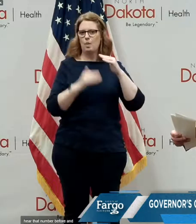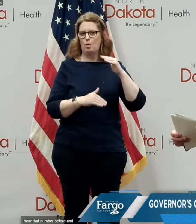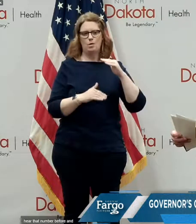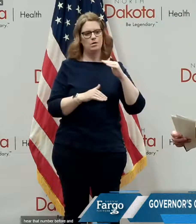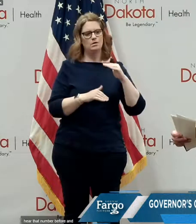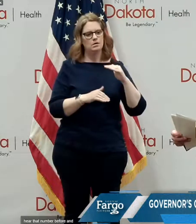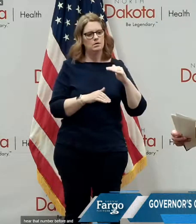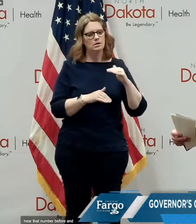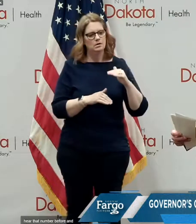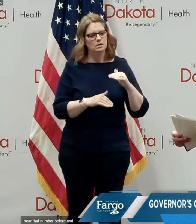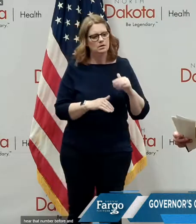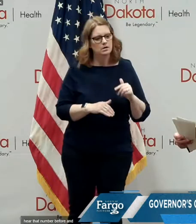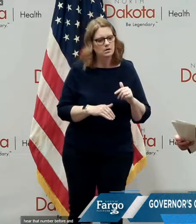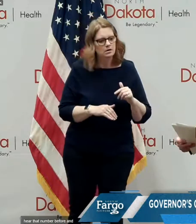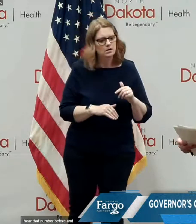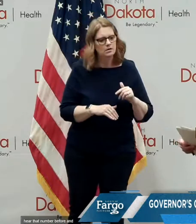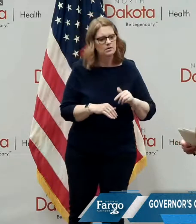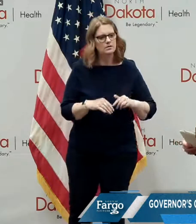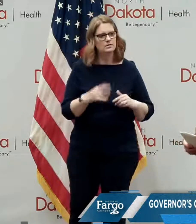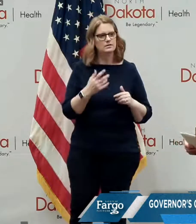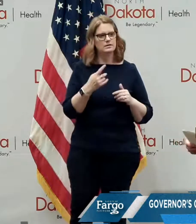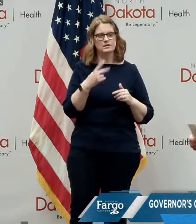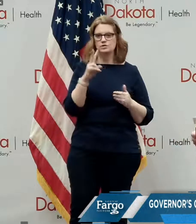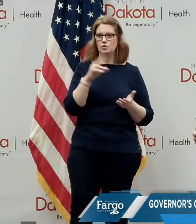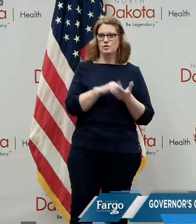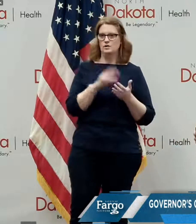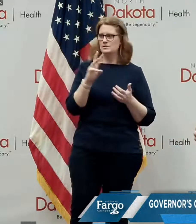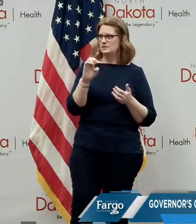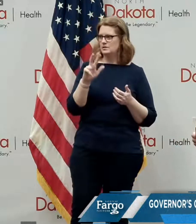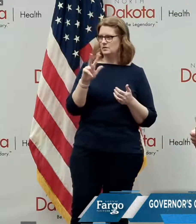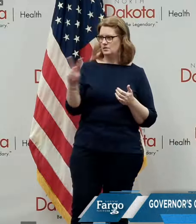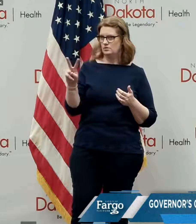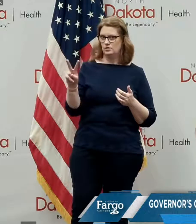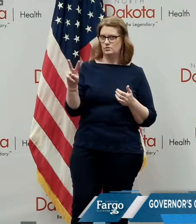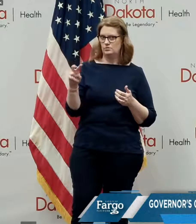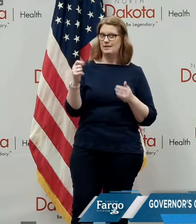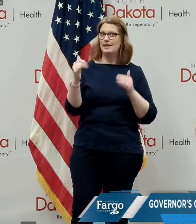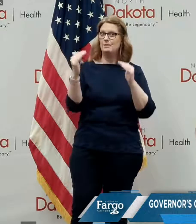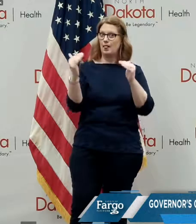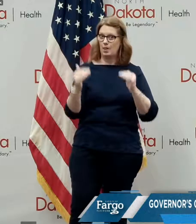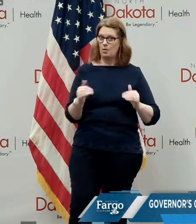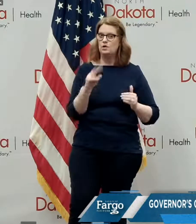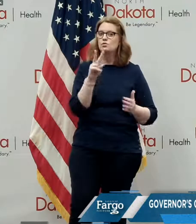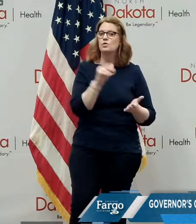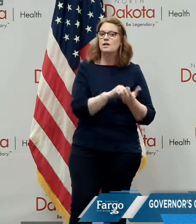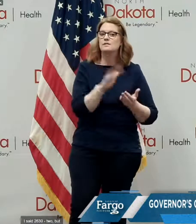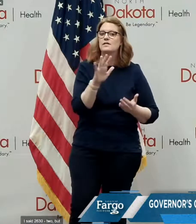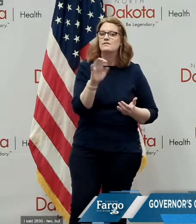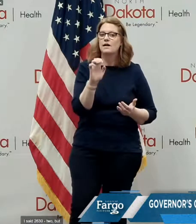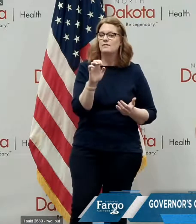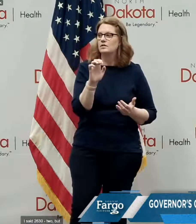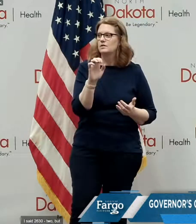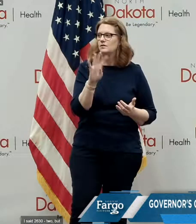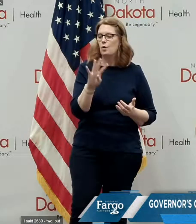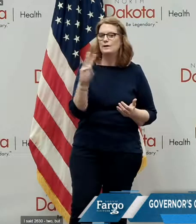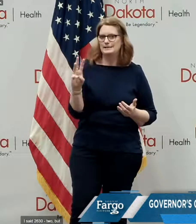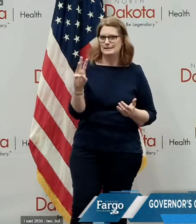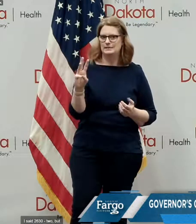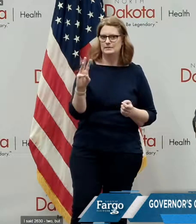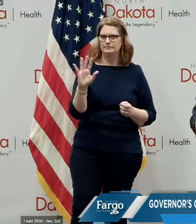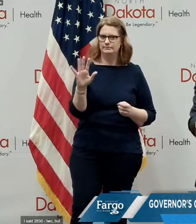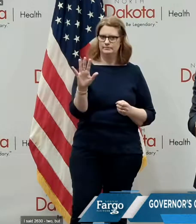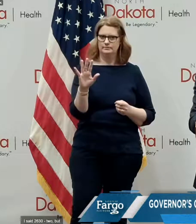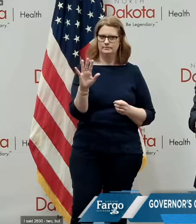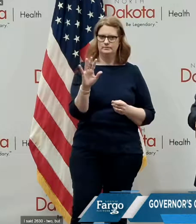have. because I said 2,632, but it's 2,500. Okay, we're all